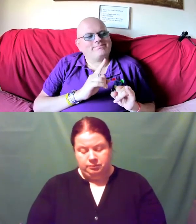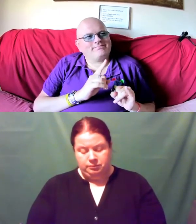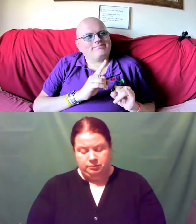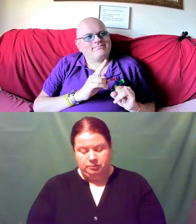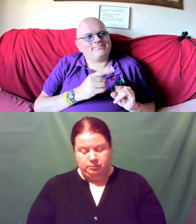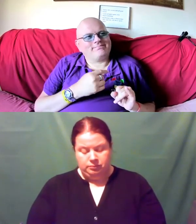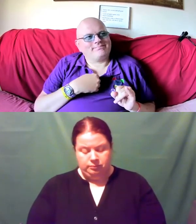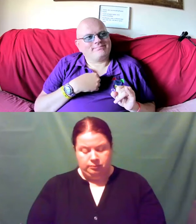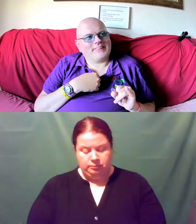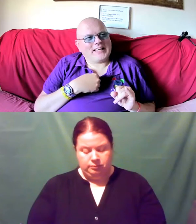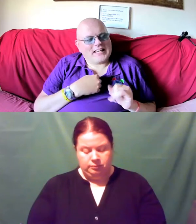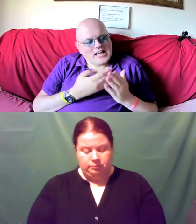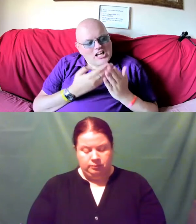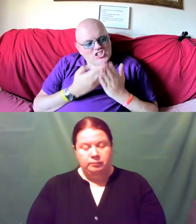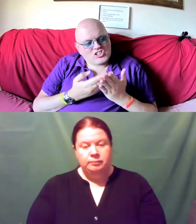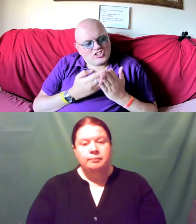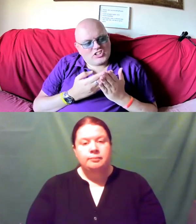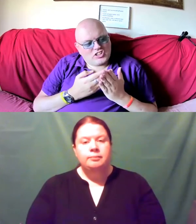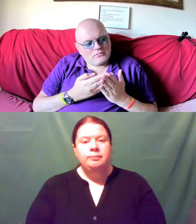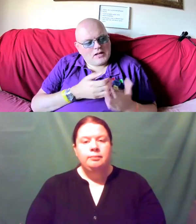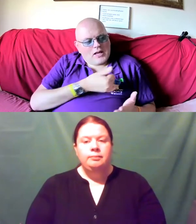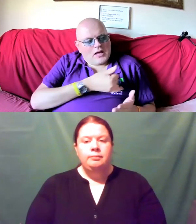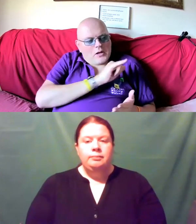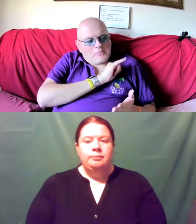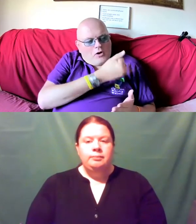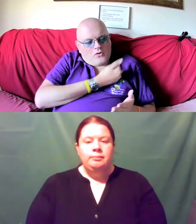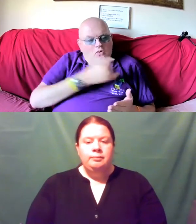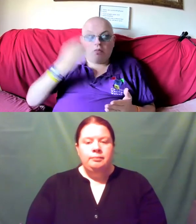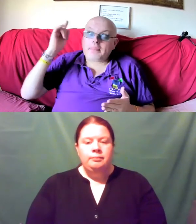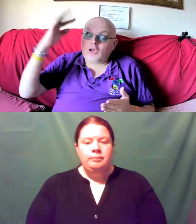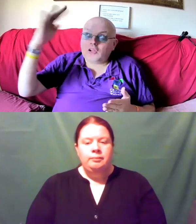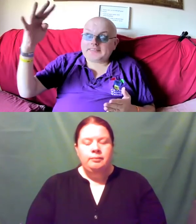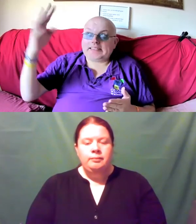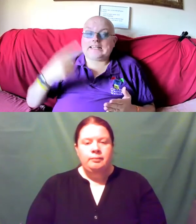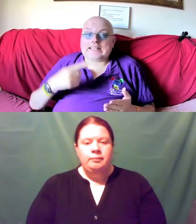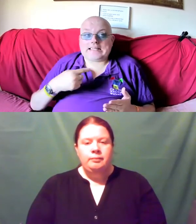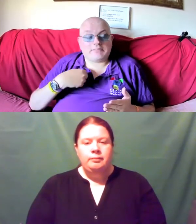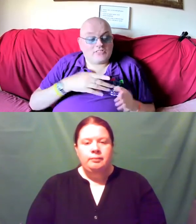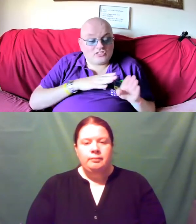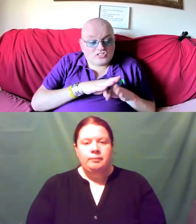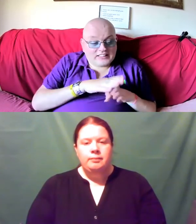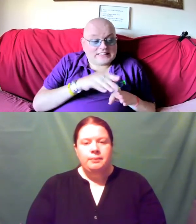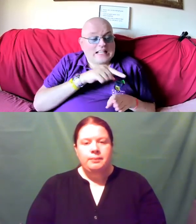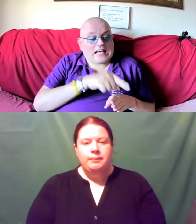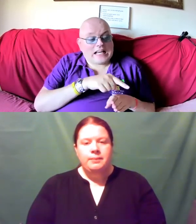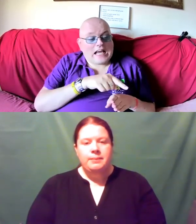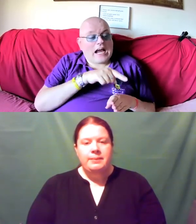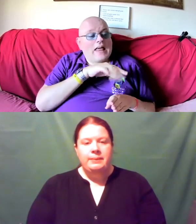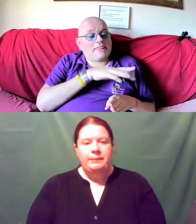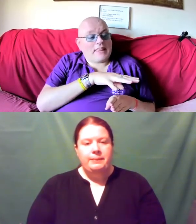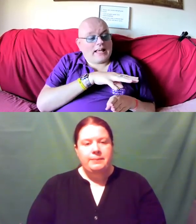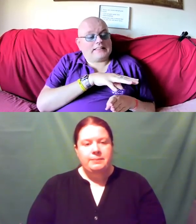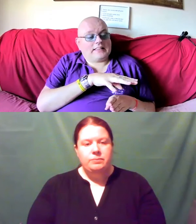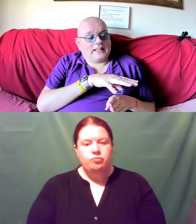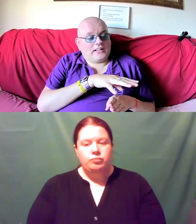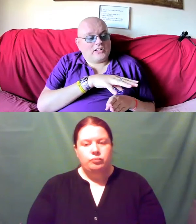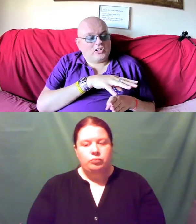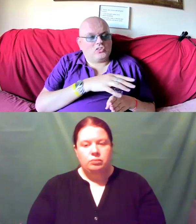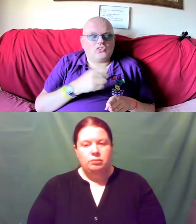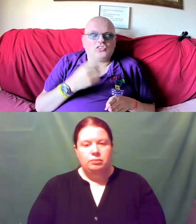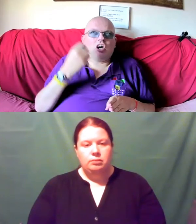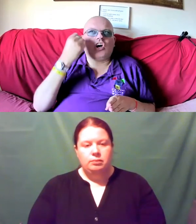to study a bit of moral theology in my training. And there's an understanding in moral theology called an informed